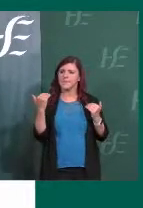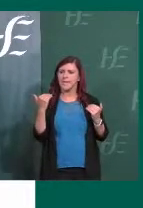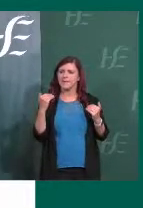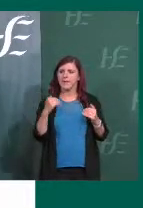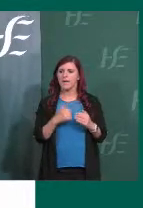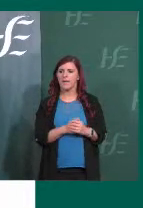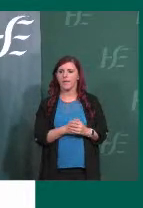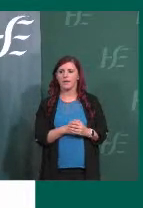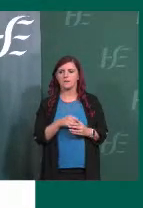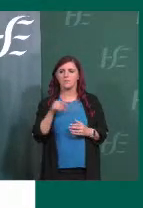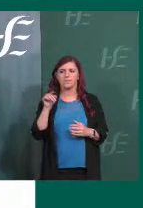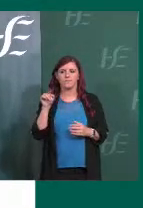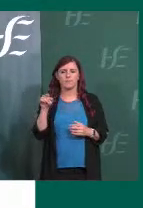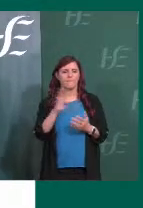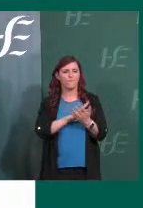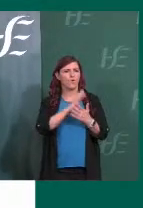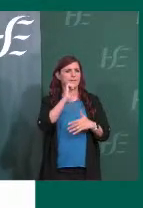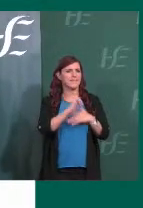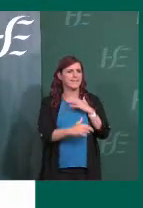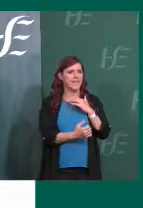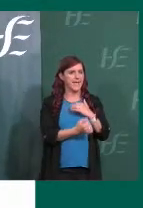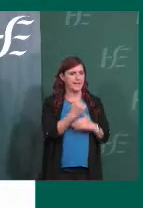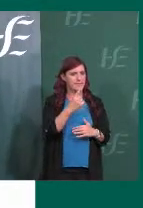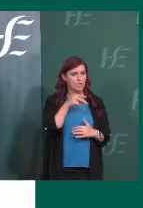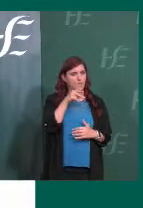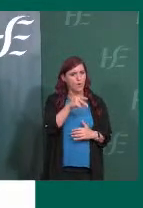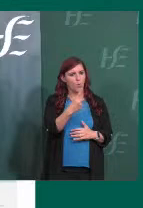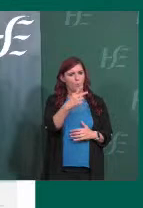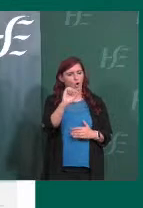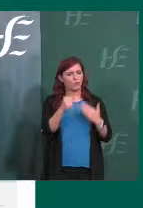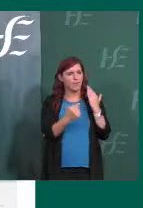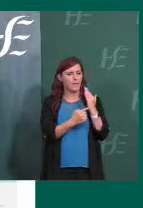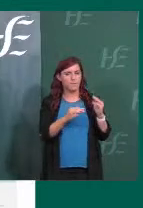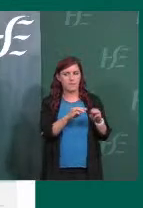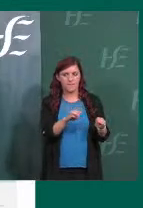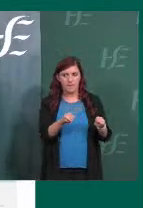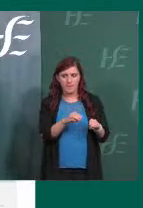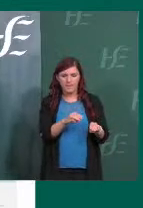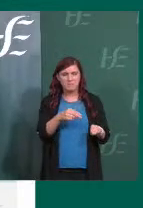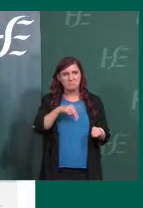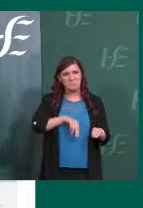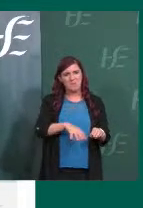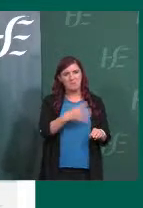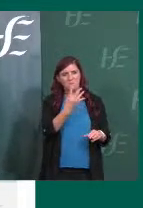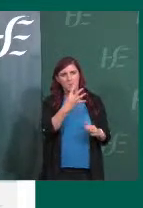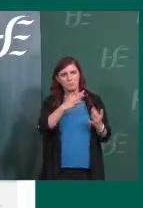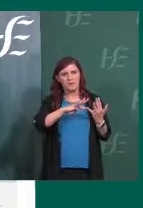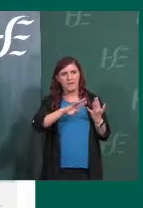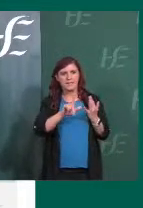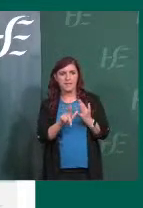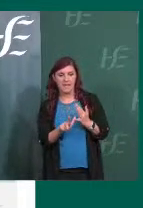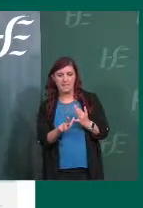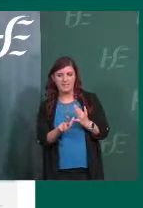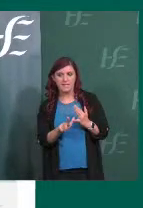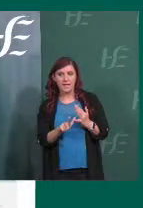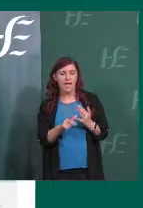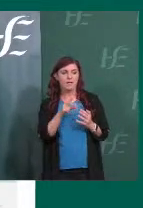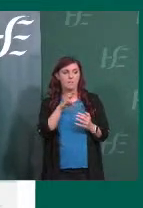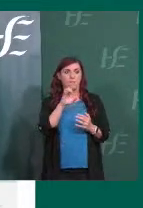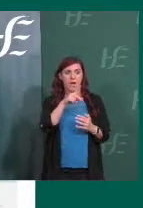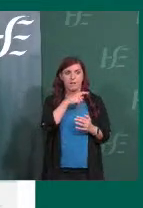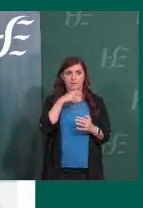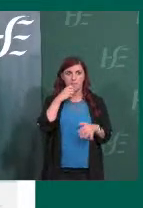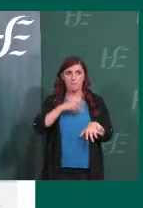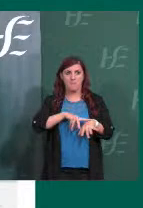the data on the 14-day incidence is, you can see here, is 498. As Paul reflected, the majority of cases